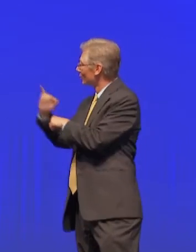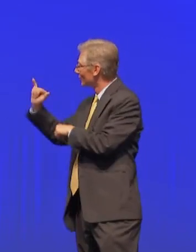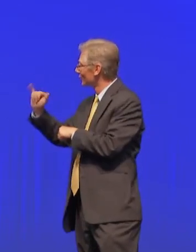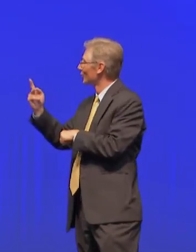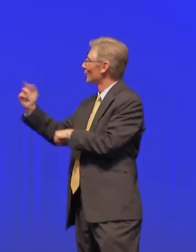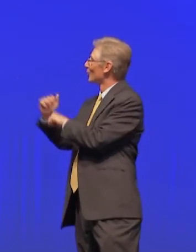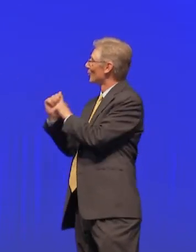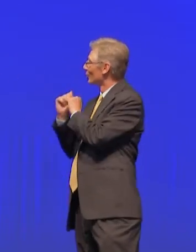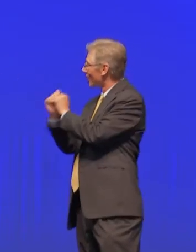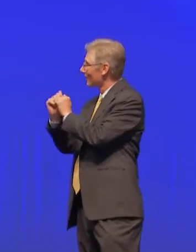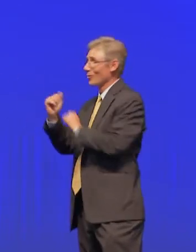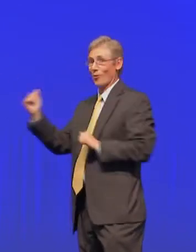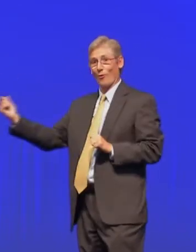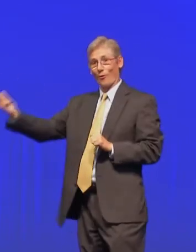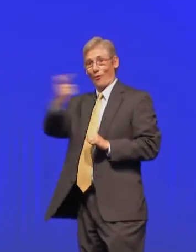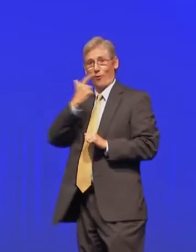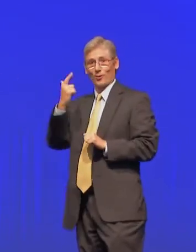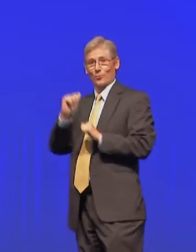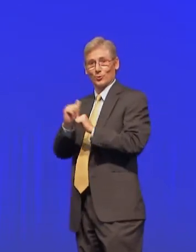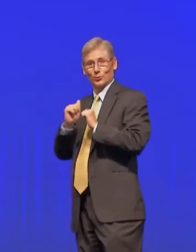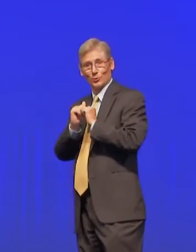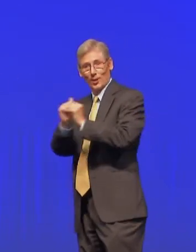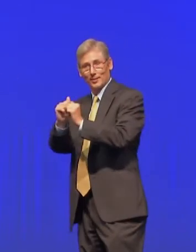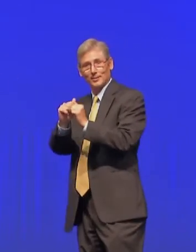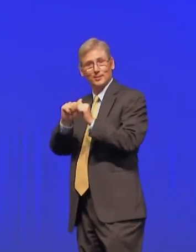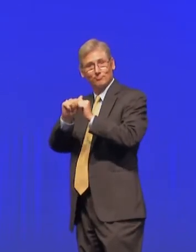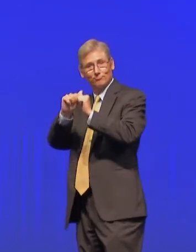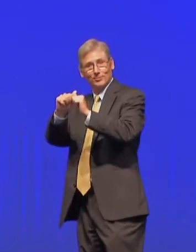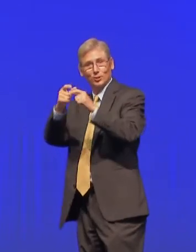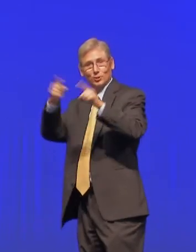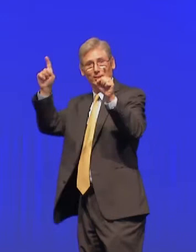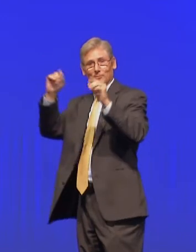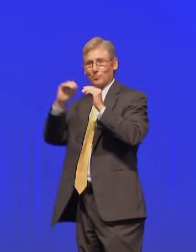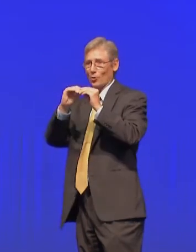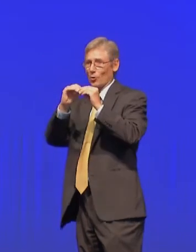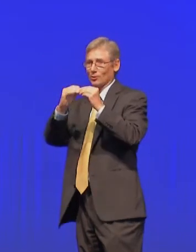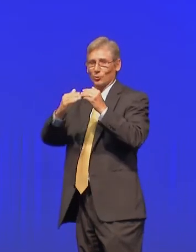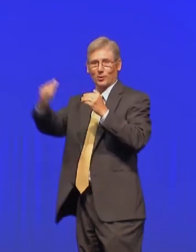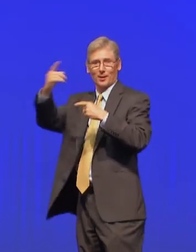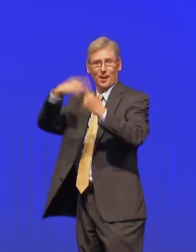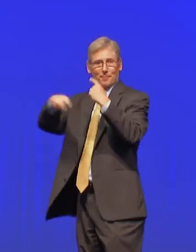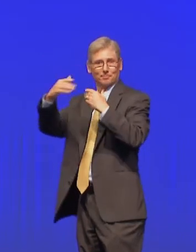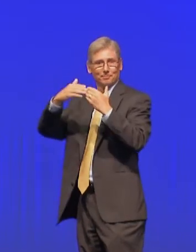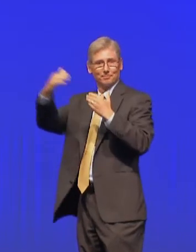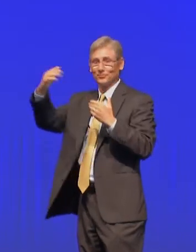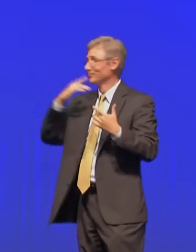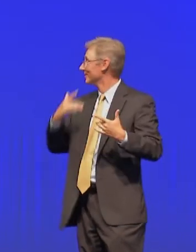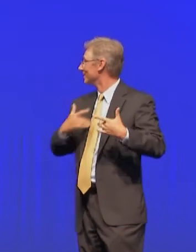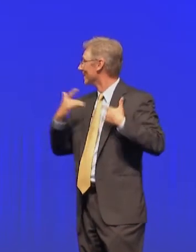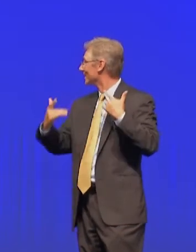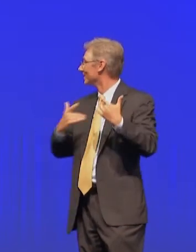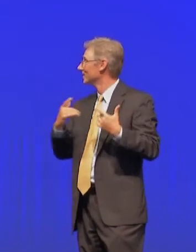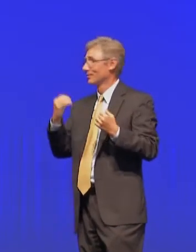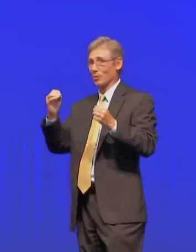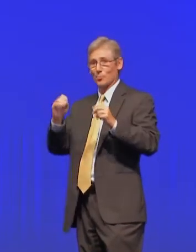And thank you for your work, Claudia. We work together, and all of us will work together to continue to work to achieve all of the goals that